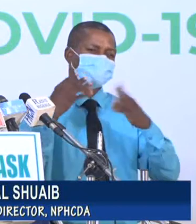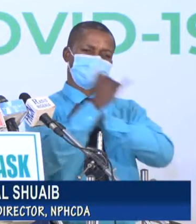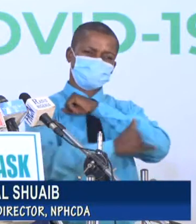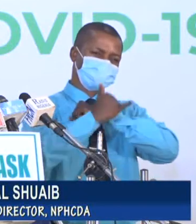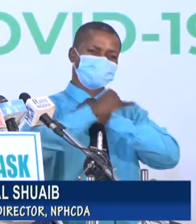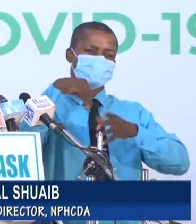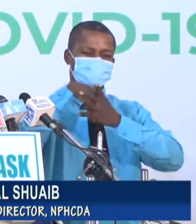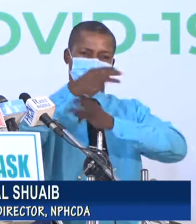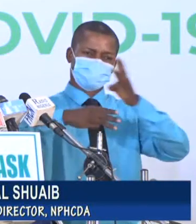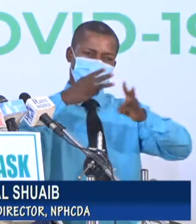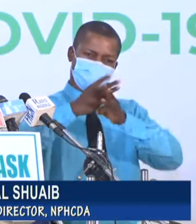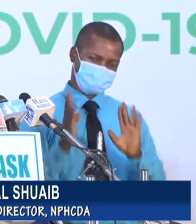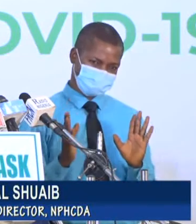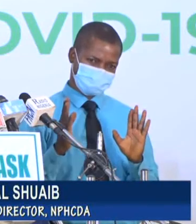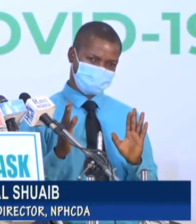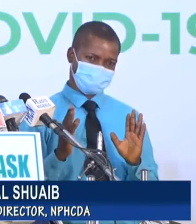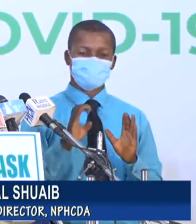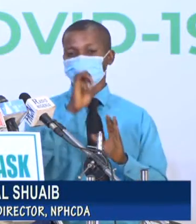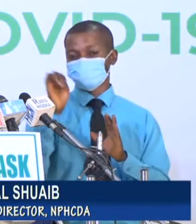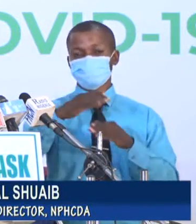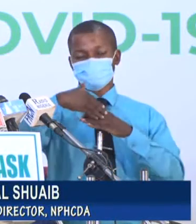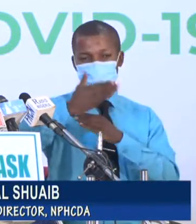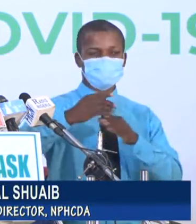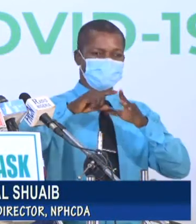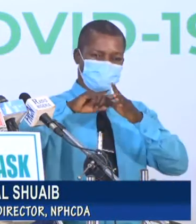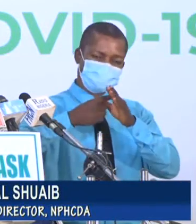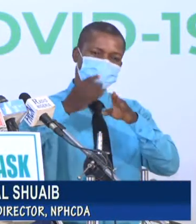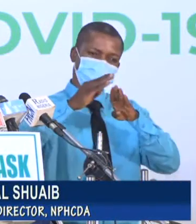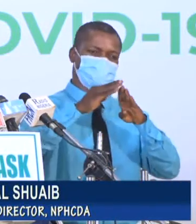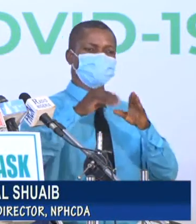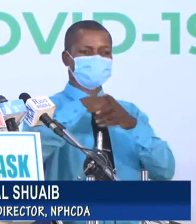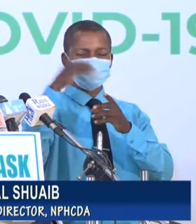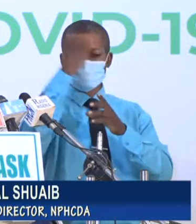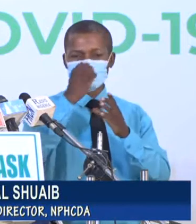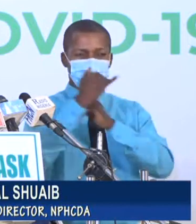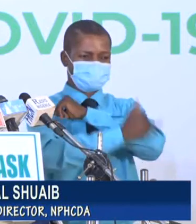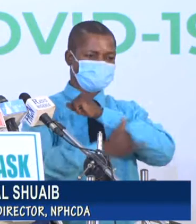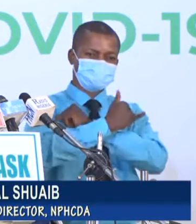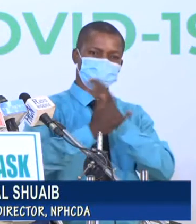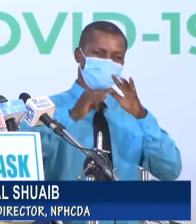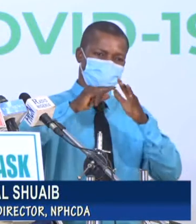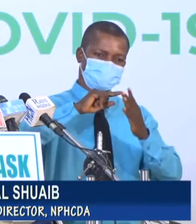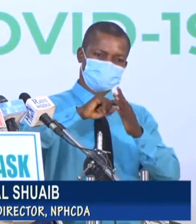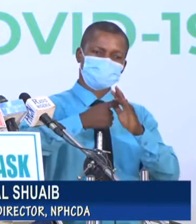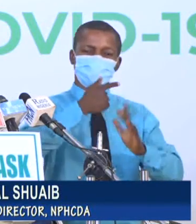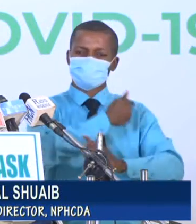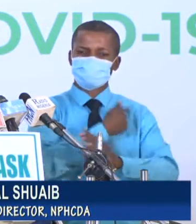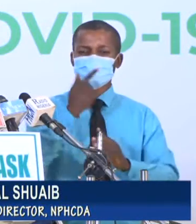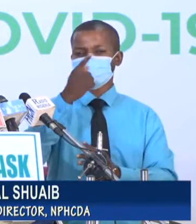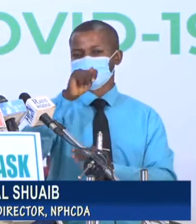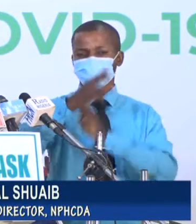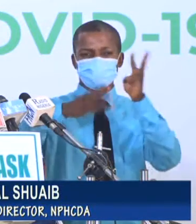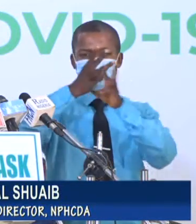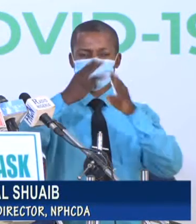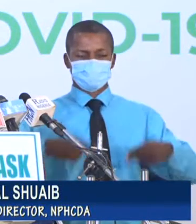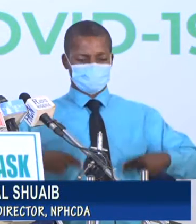the rollout suspension by some European countries over certain concerns raised, the World Health Organization and its Vaccine